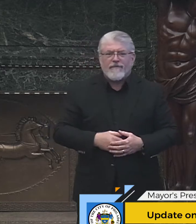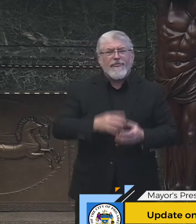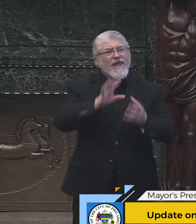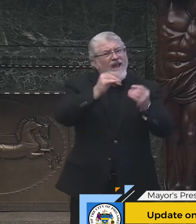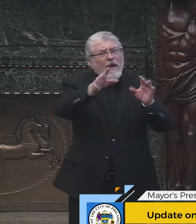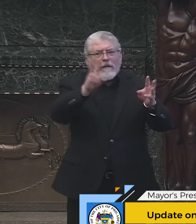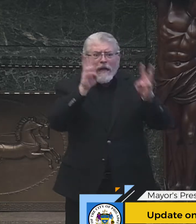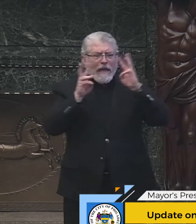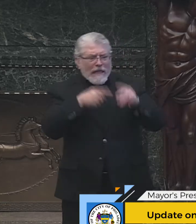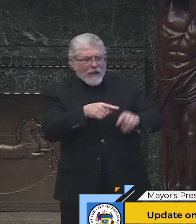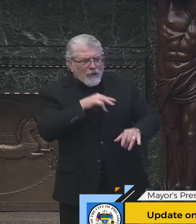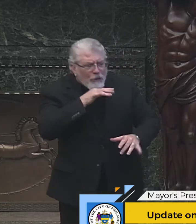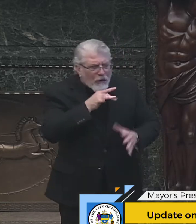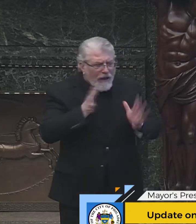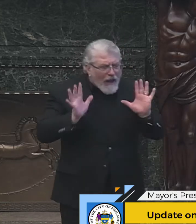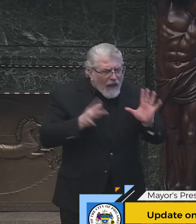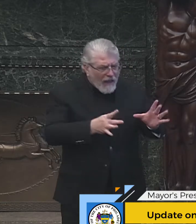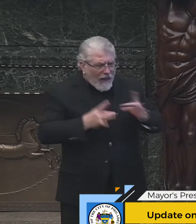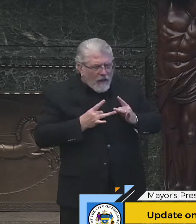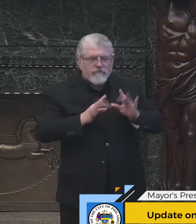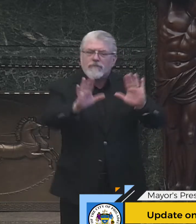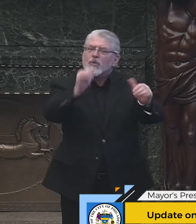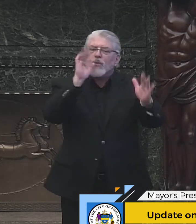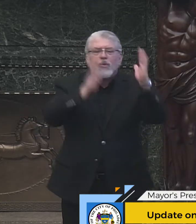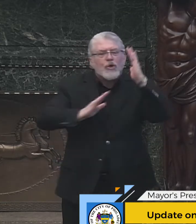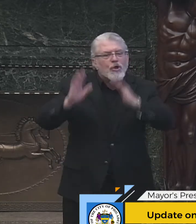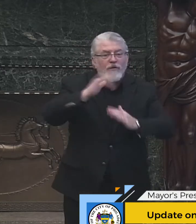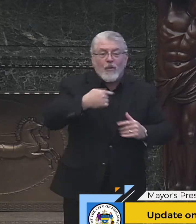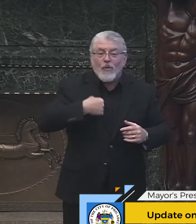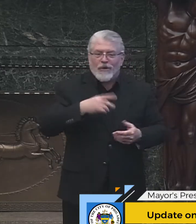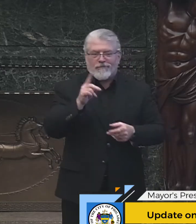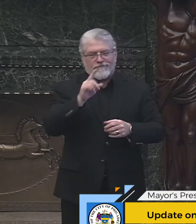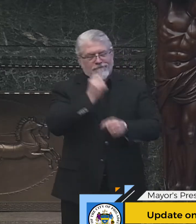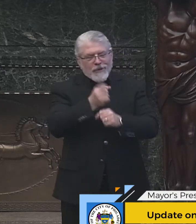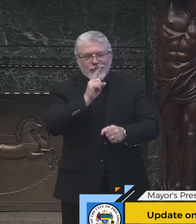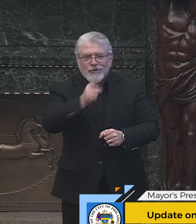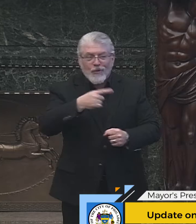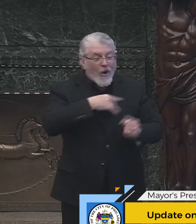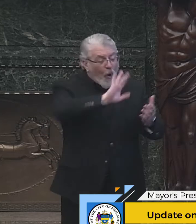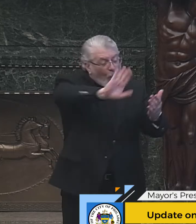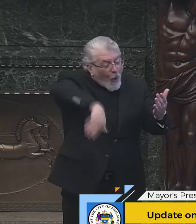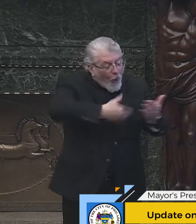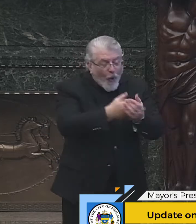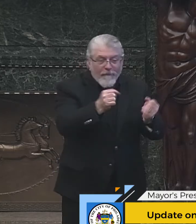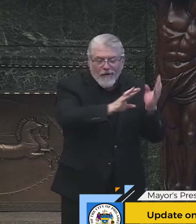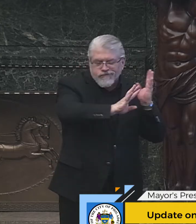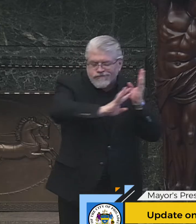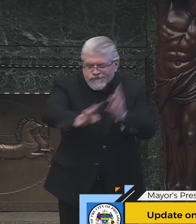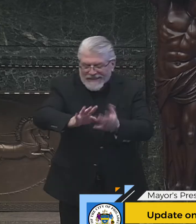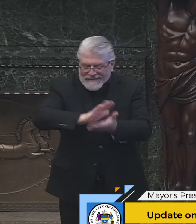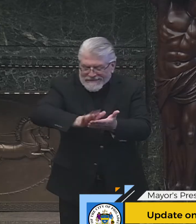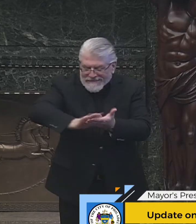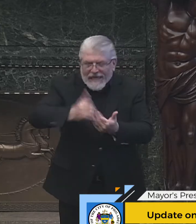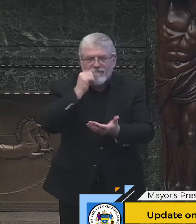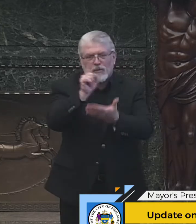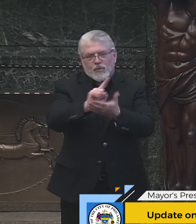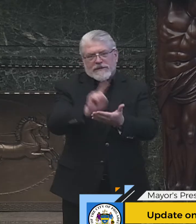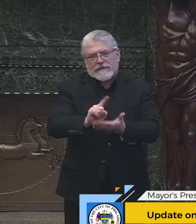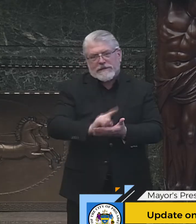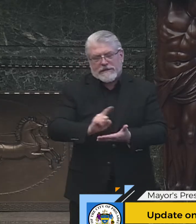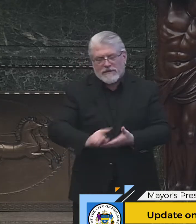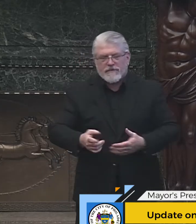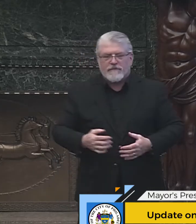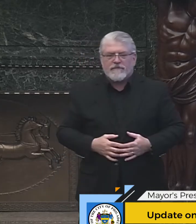press conference. It is appreciated and look forward to continued partnerships. We're now going to turn it over to